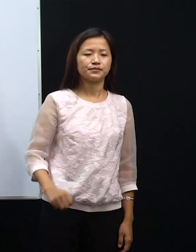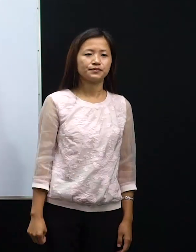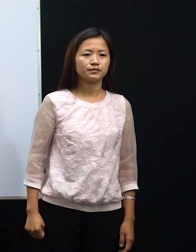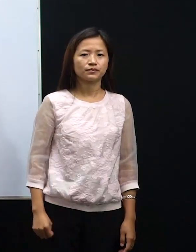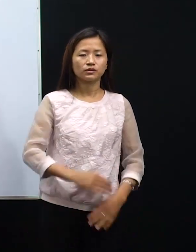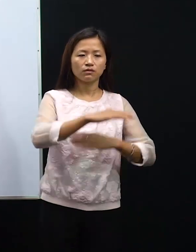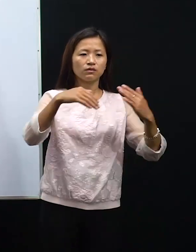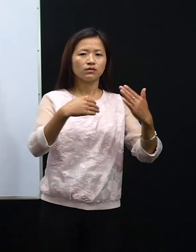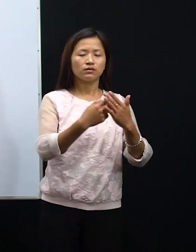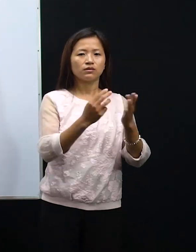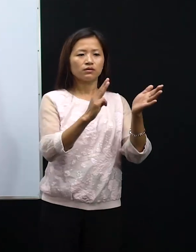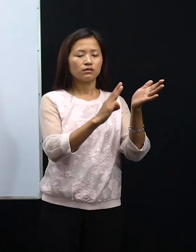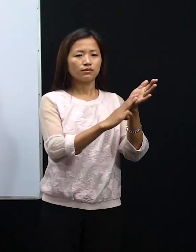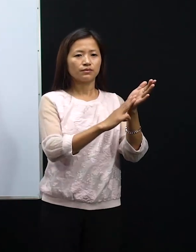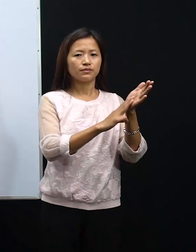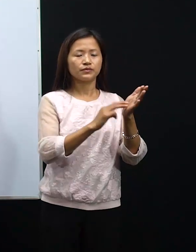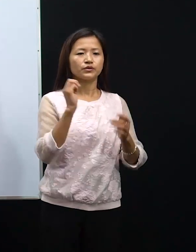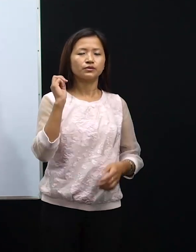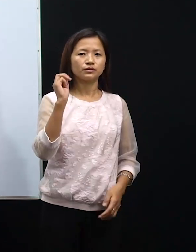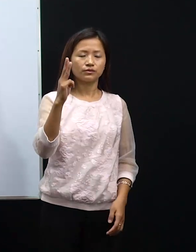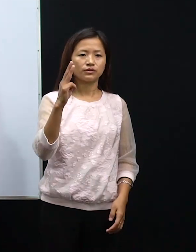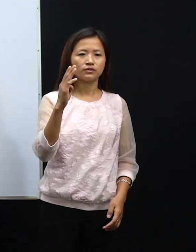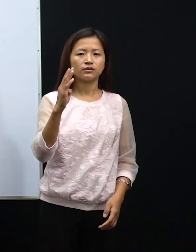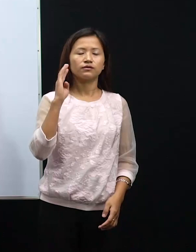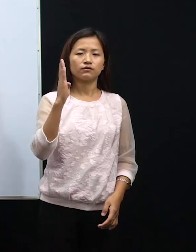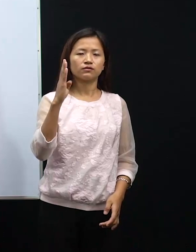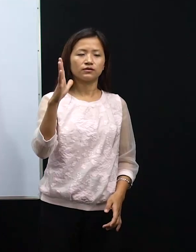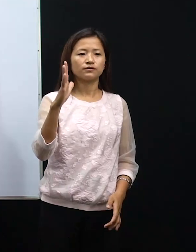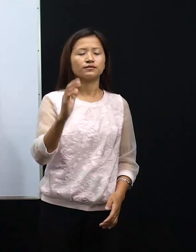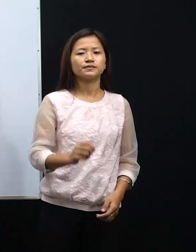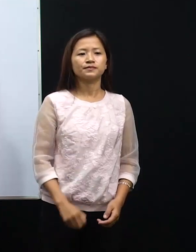are all about monomial, binomial, trinomial, and polynomial.